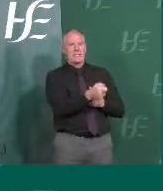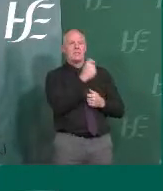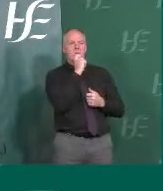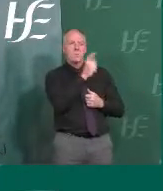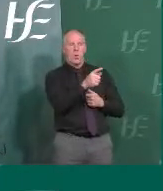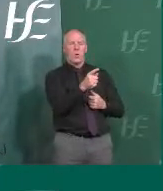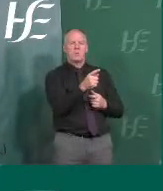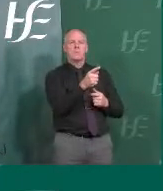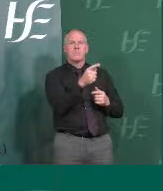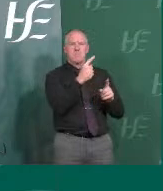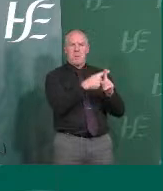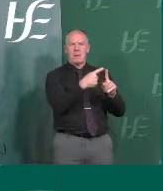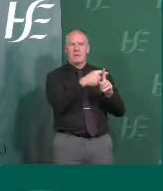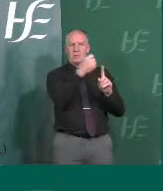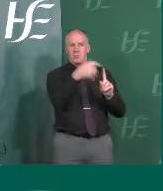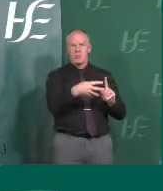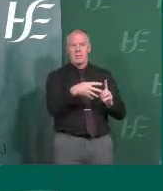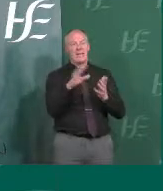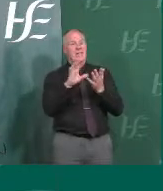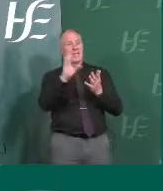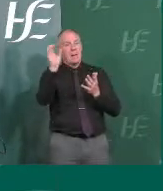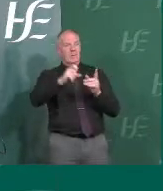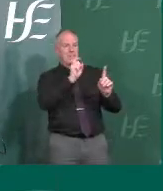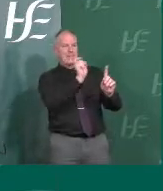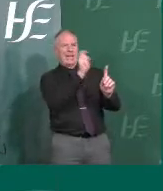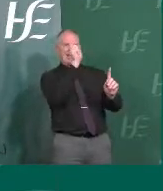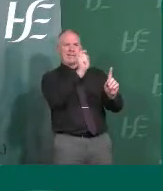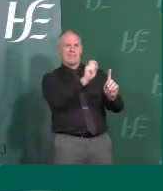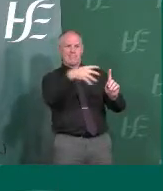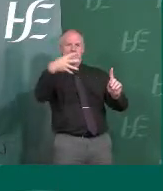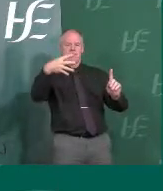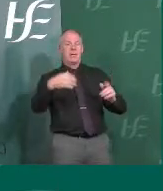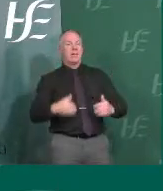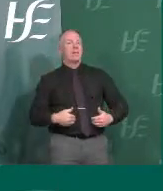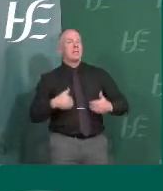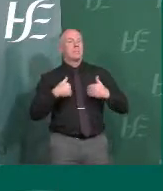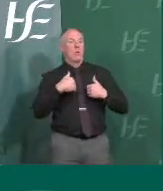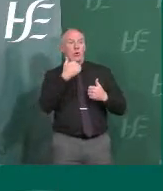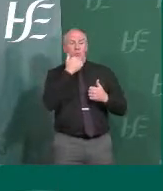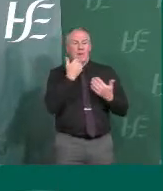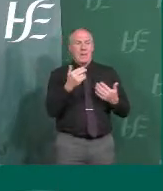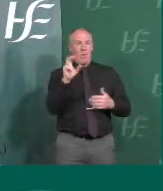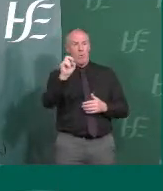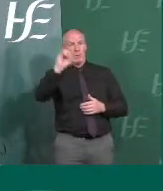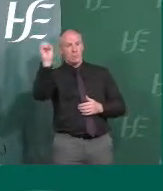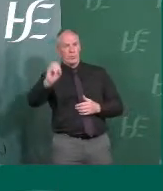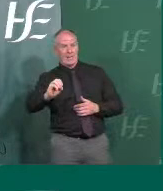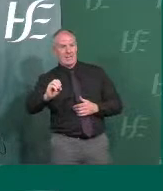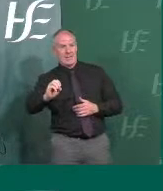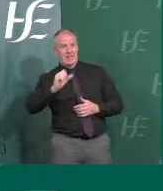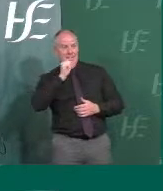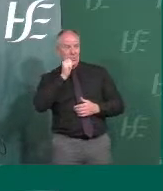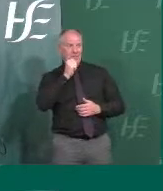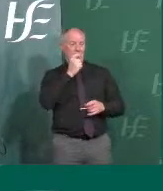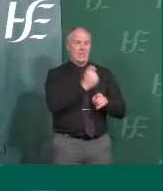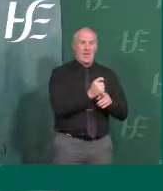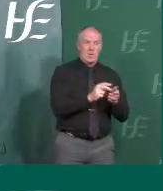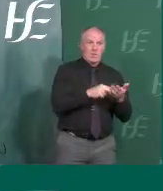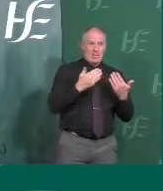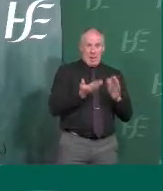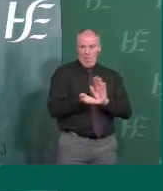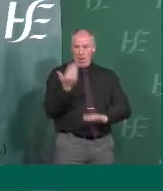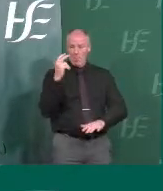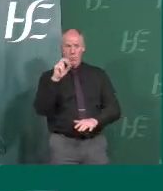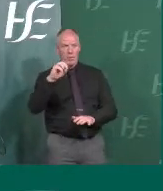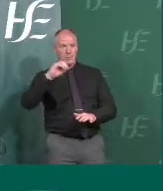COVID positive, and about 10% of people clicked the link. This morning, that number stands at about 30%, and this is really helpful as it